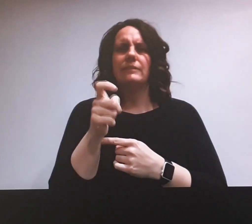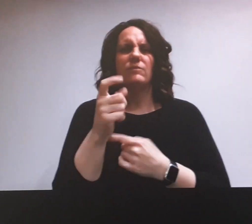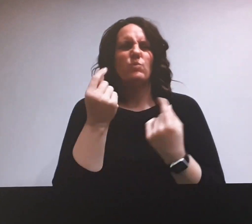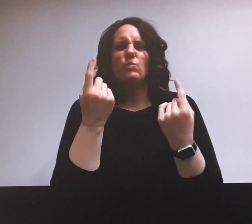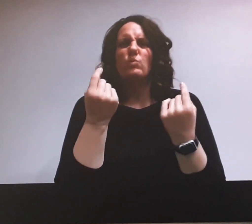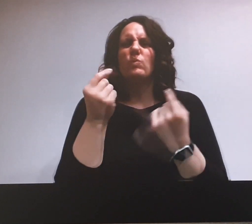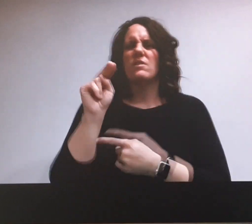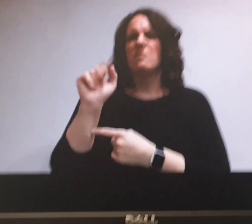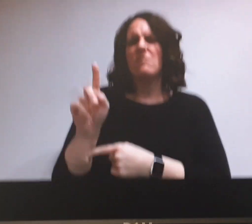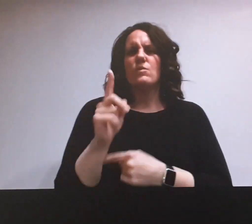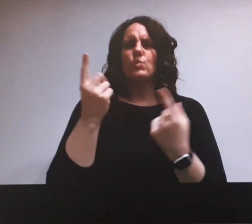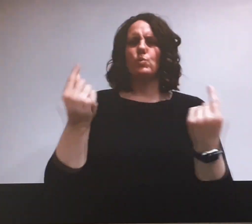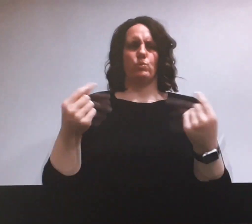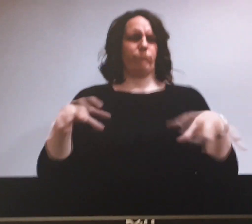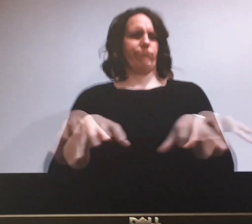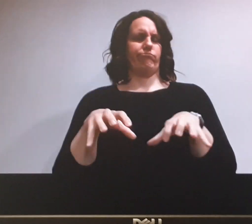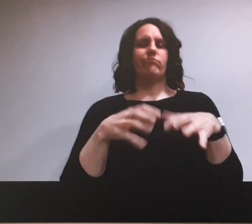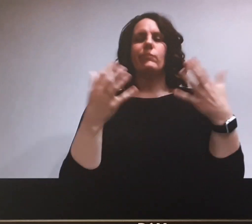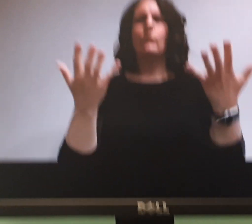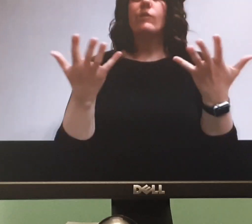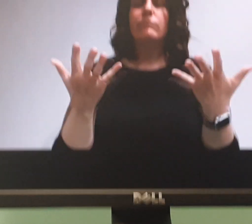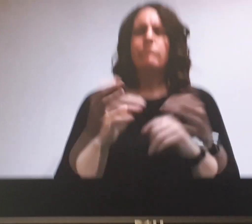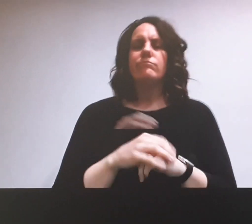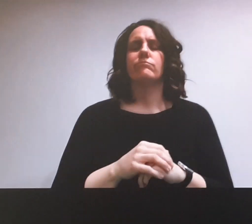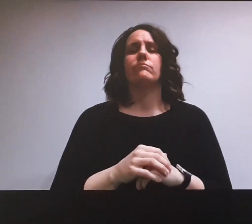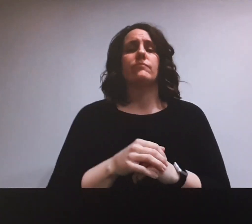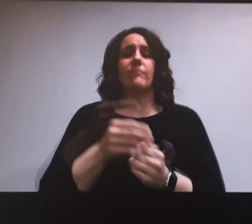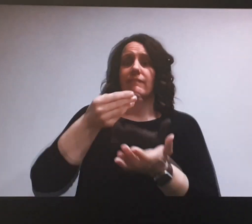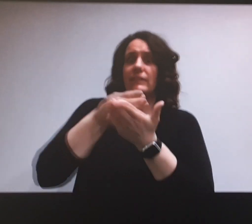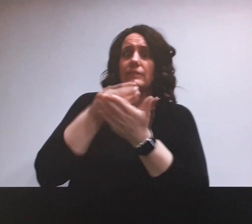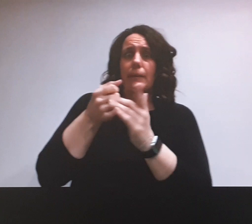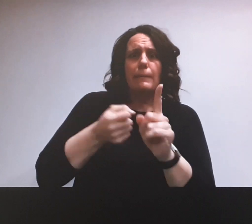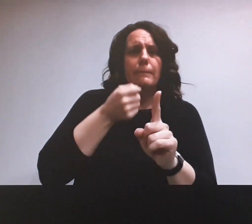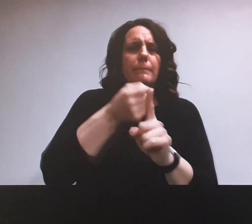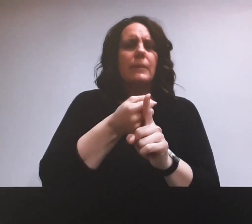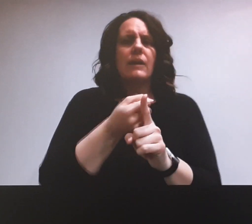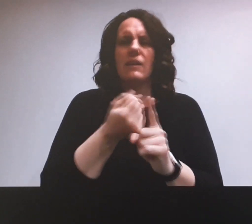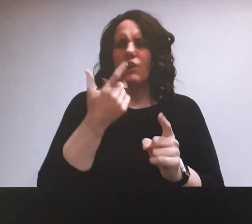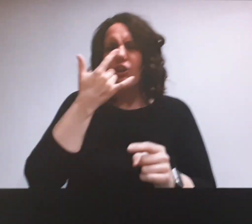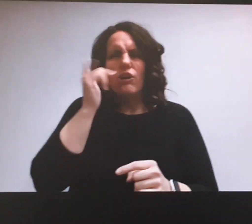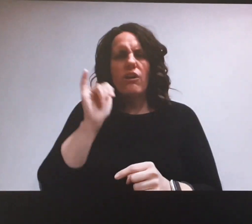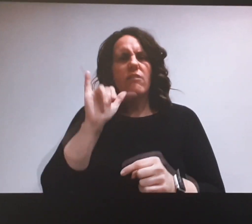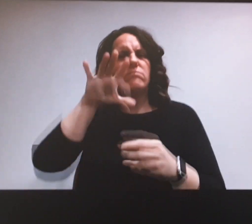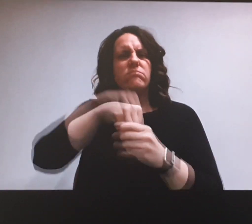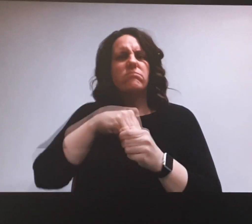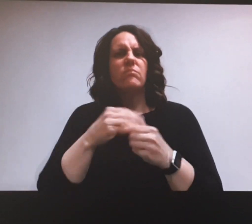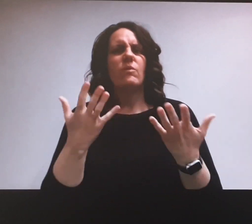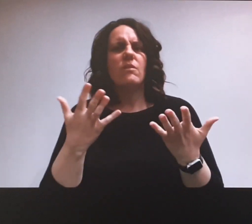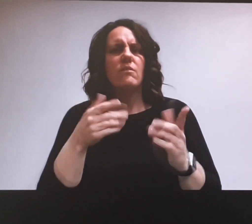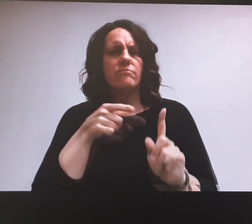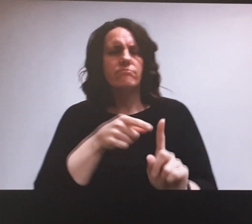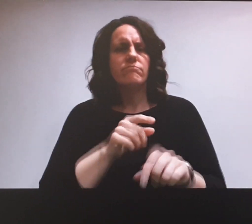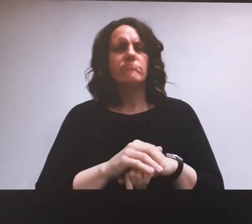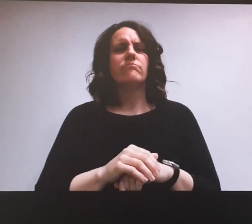point is, to figure out how we need to make these